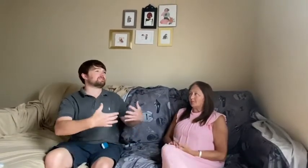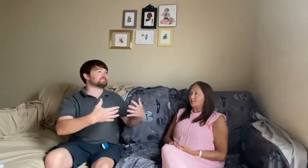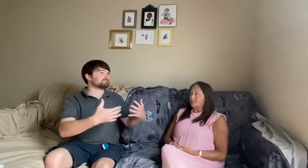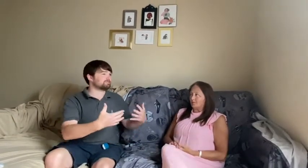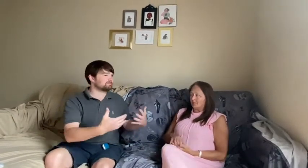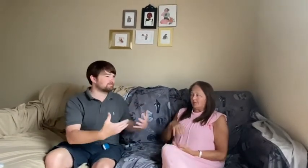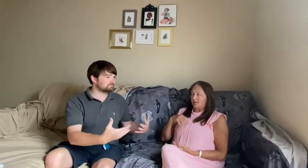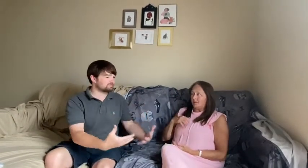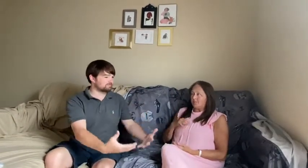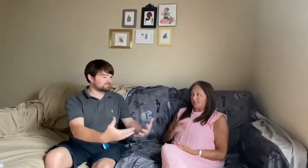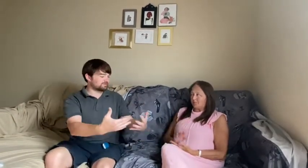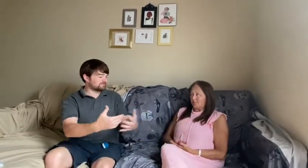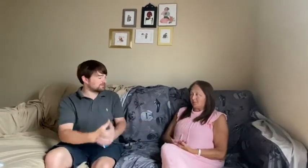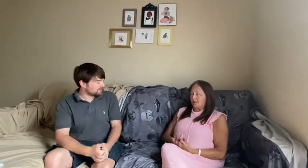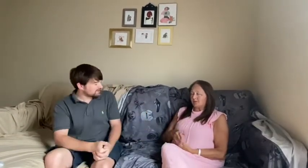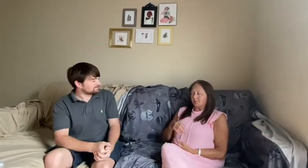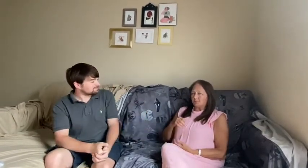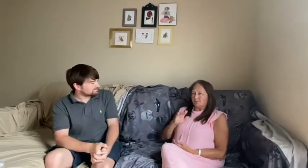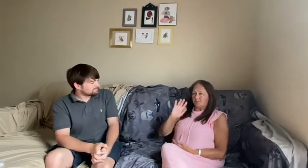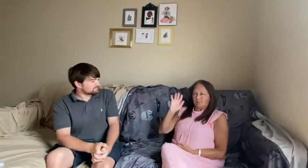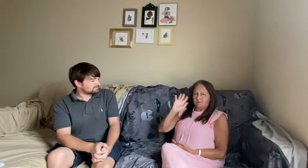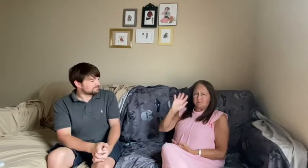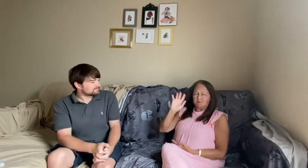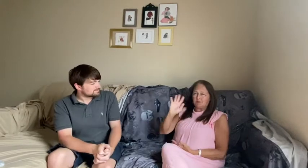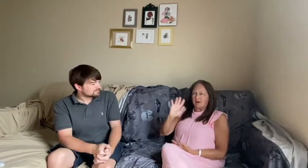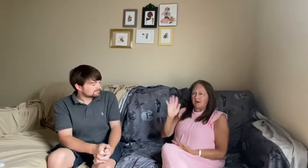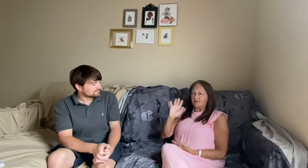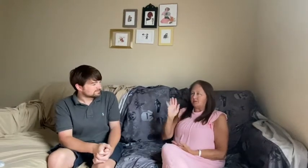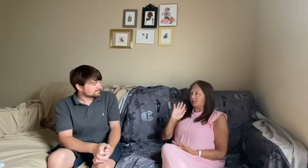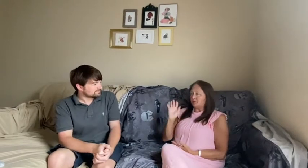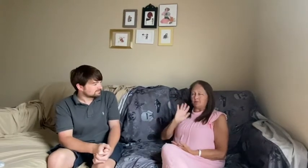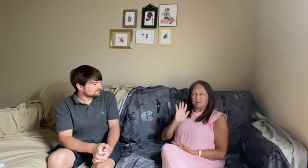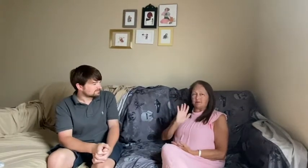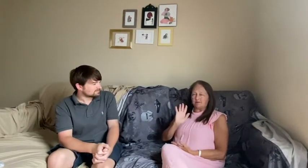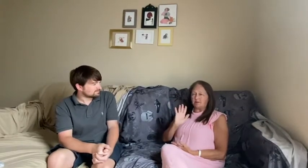is." Okay. This is hi. That's pretty basic.